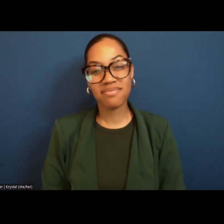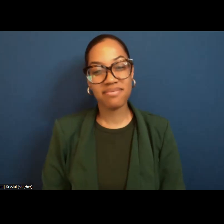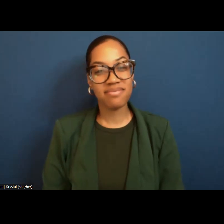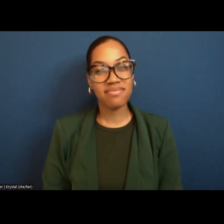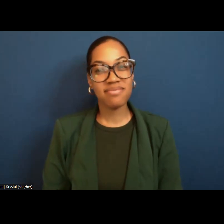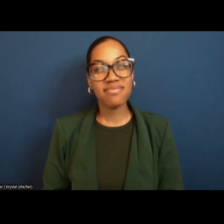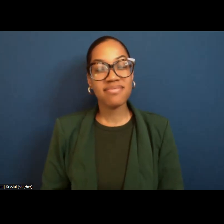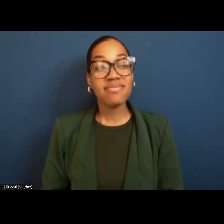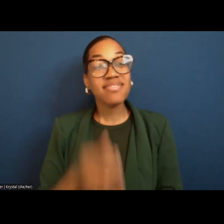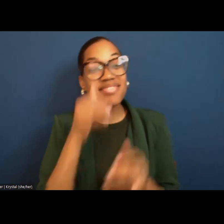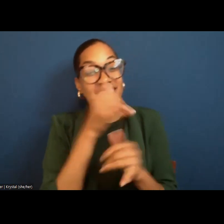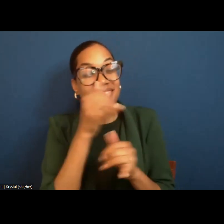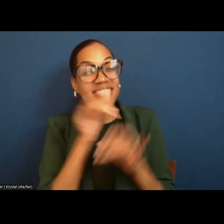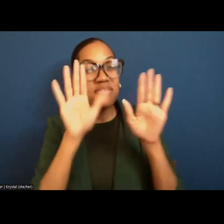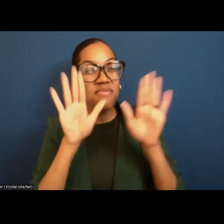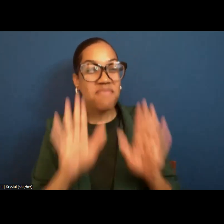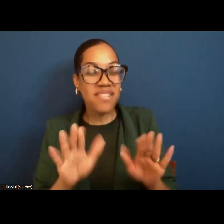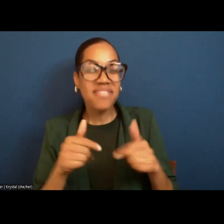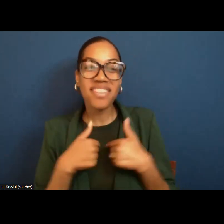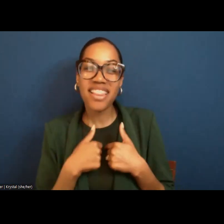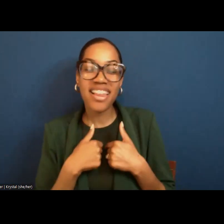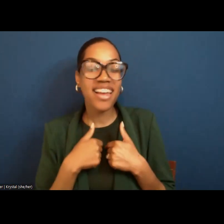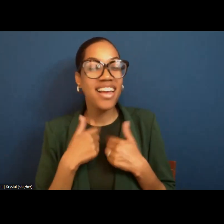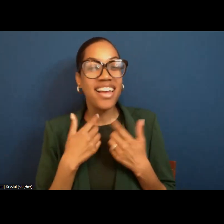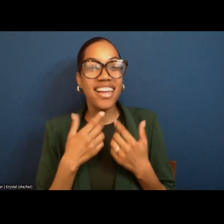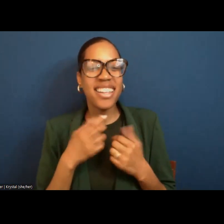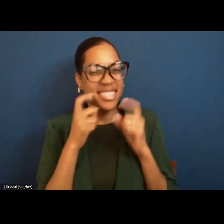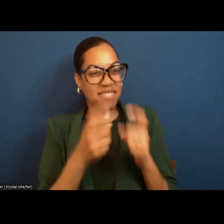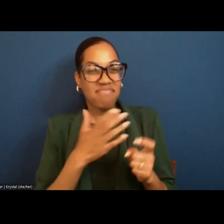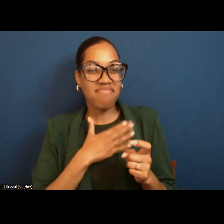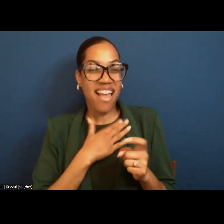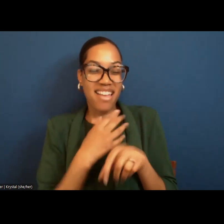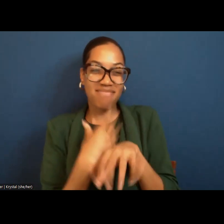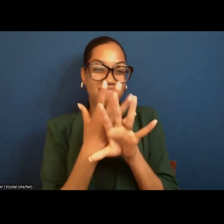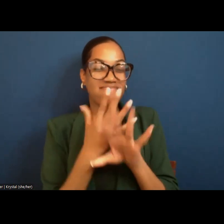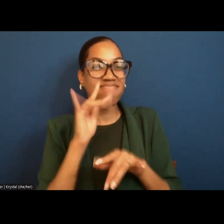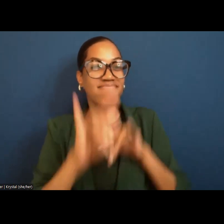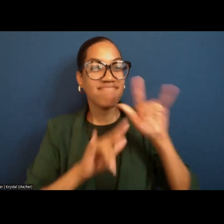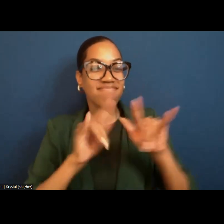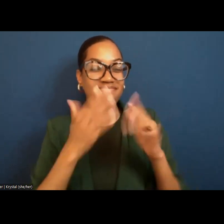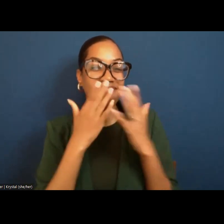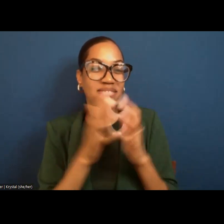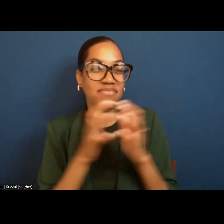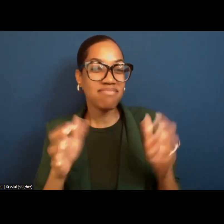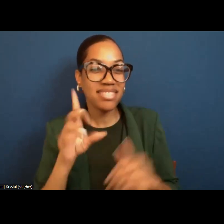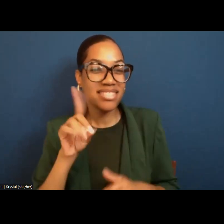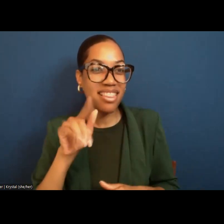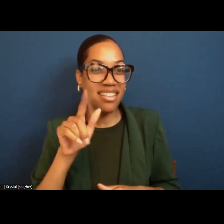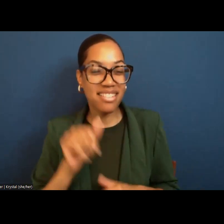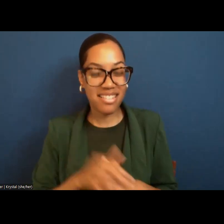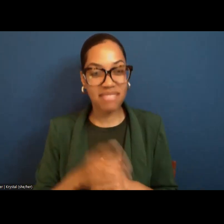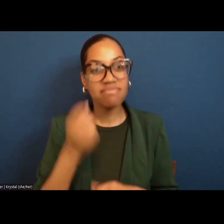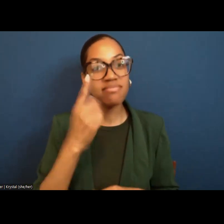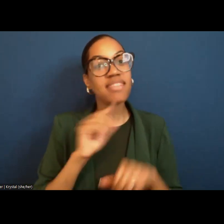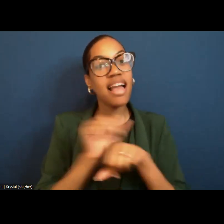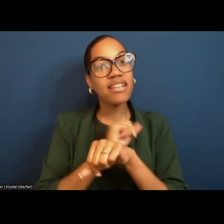Oh, that's wonderful. I'm giving you my my virtual thank you, Delana. I actually looked at the video before